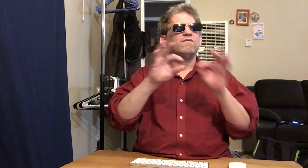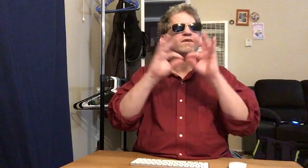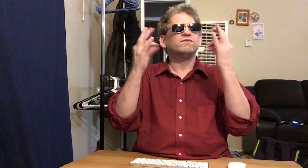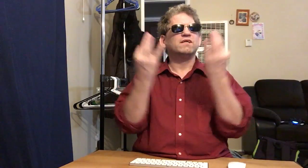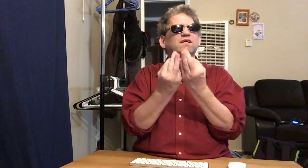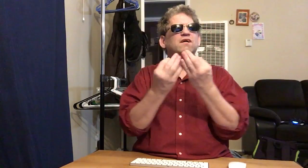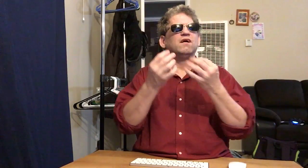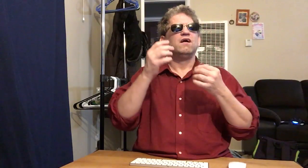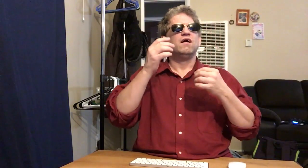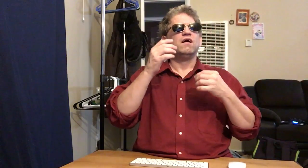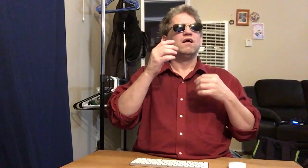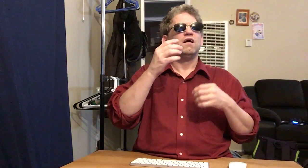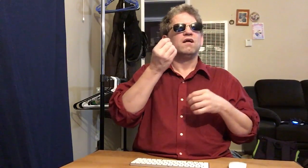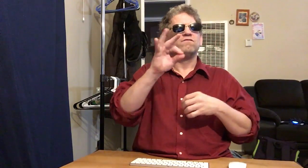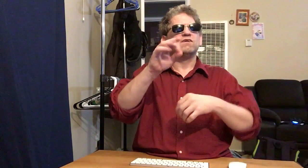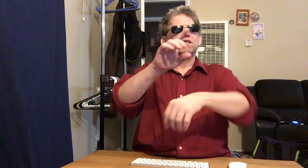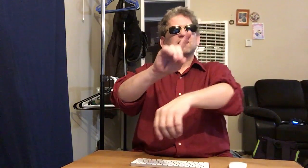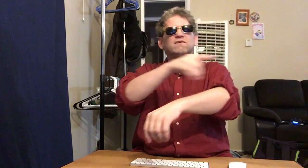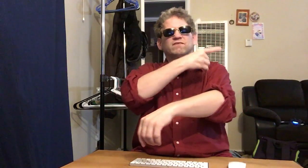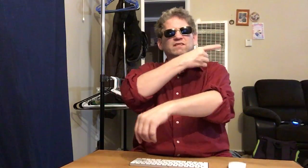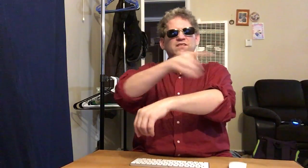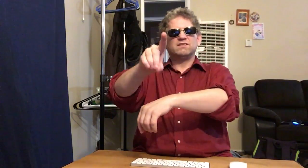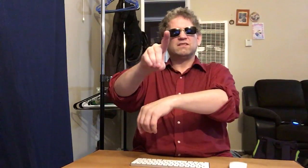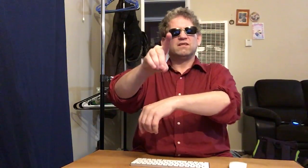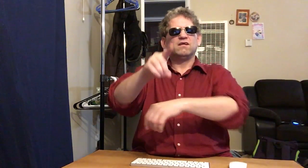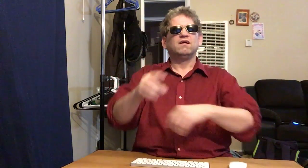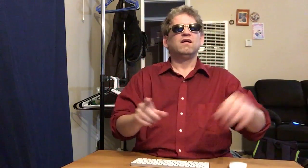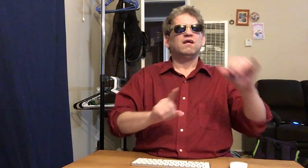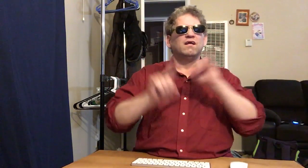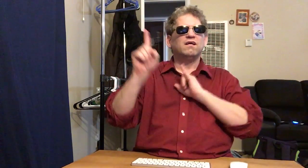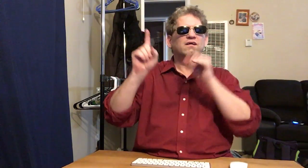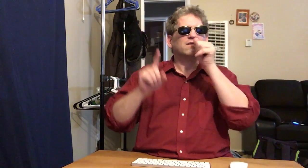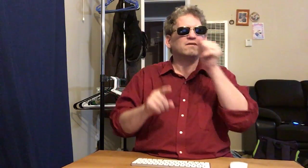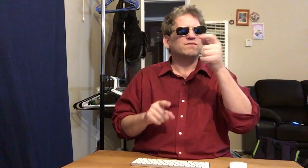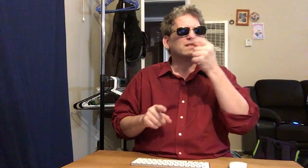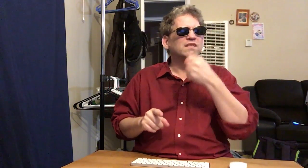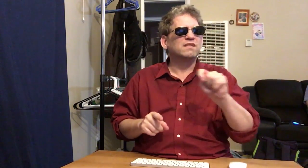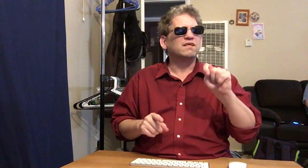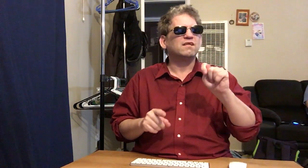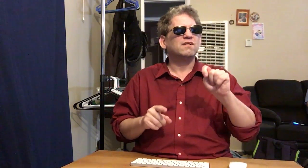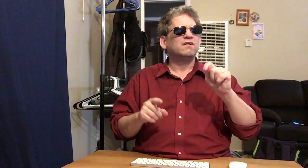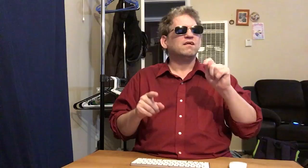masking its true intentions. Yeah. Hey, man.